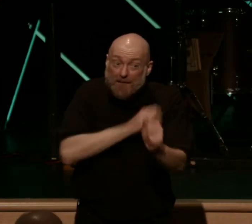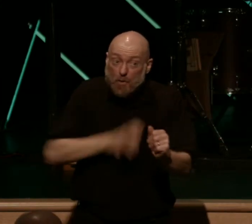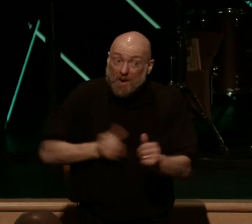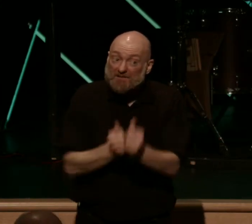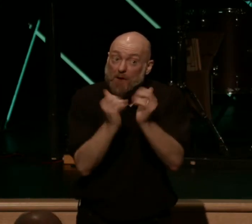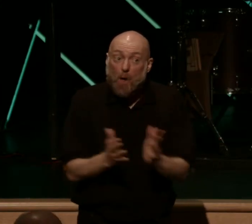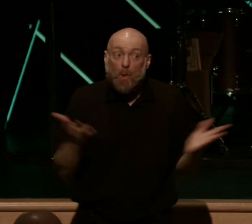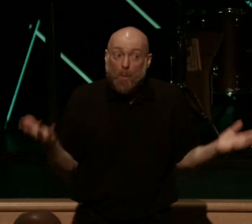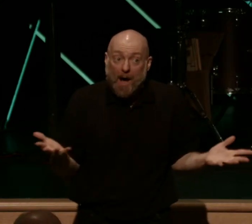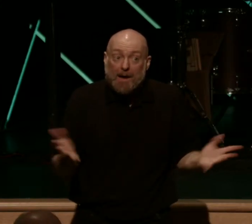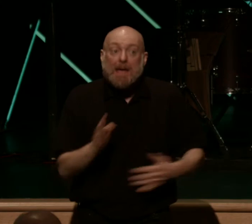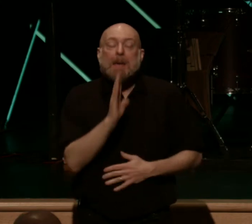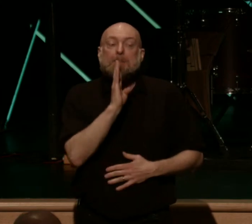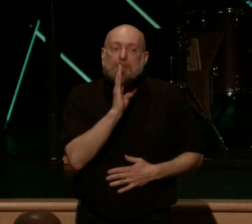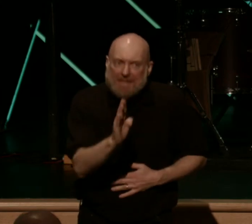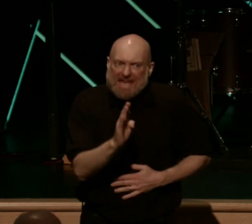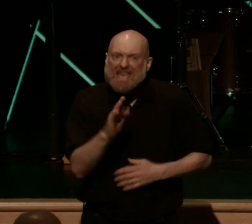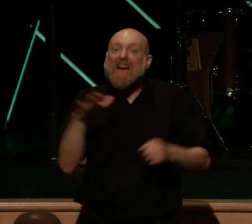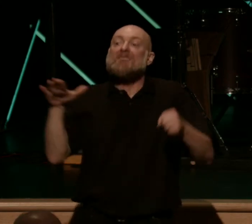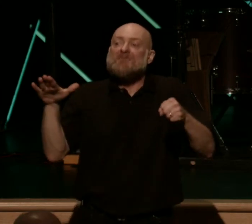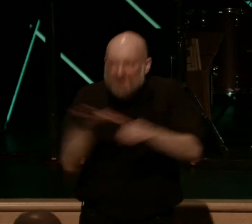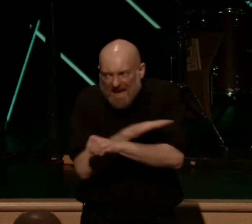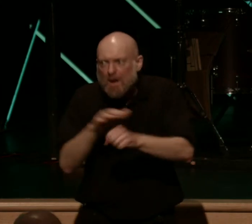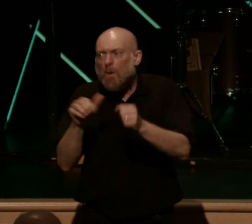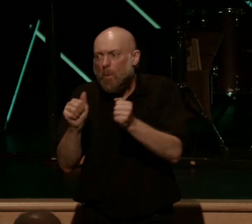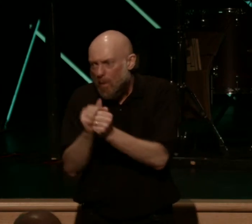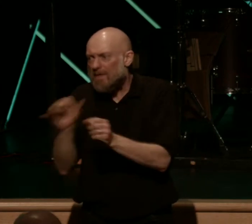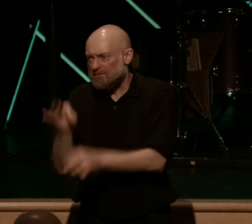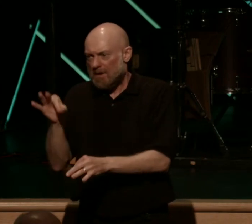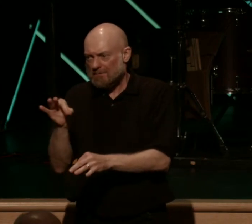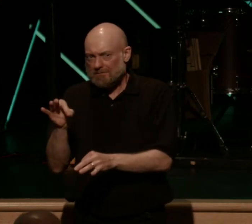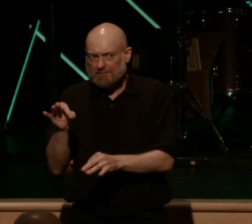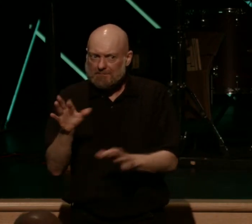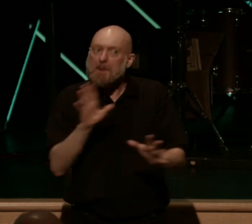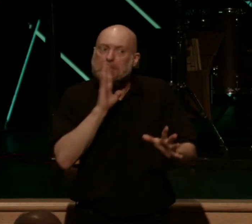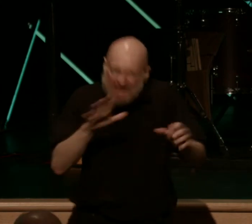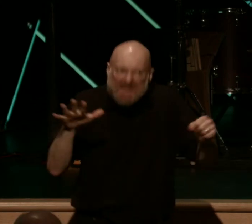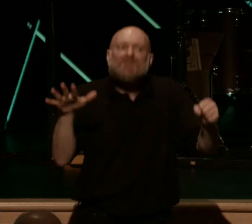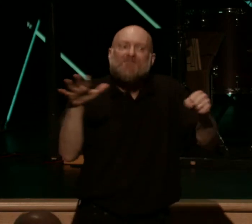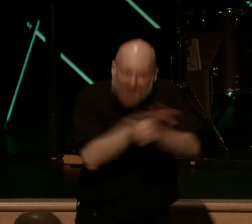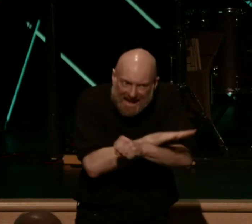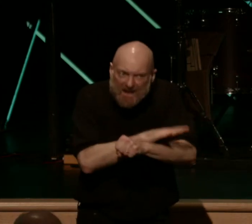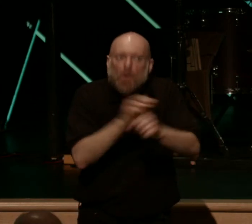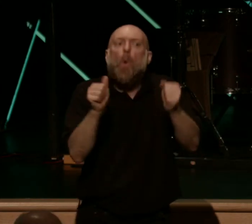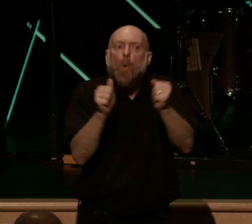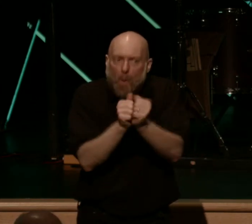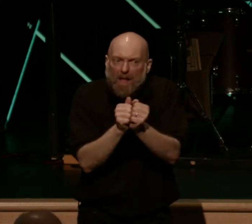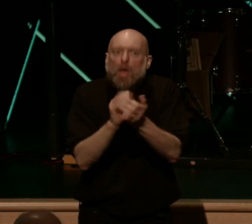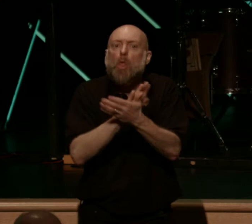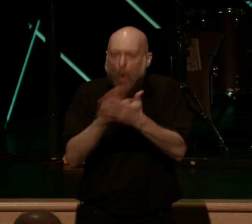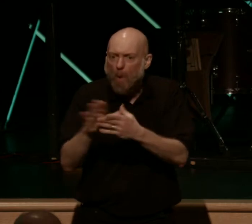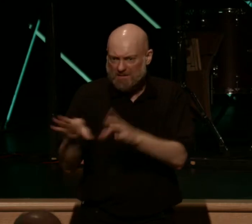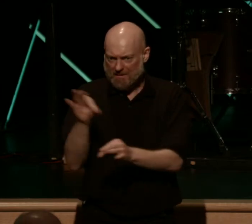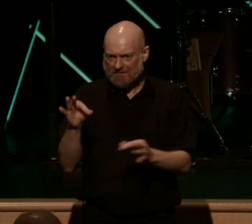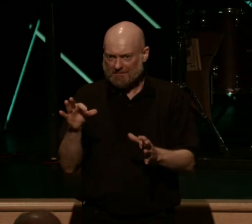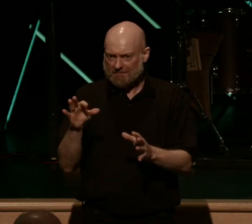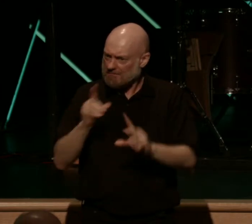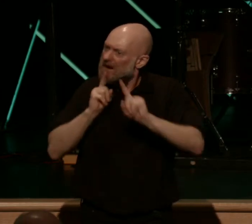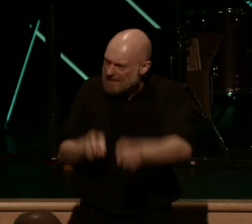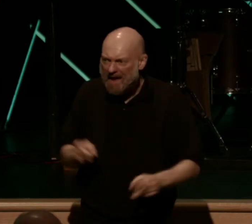this: be filled with the Spirit. Be filled with the Holy